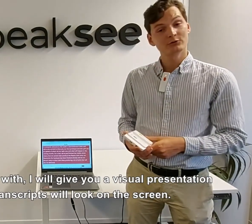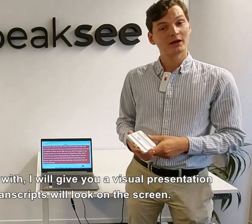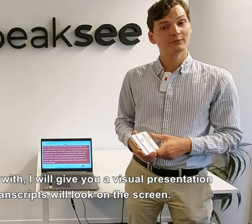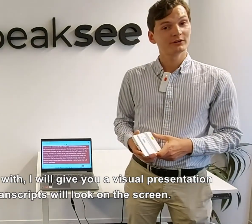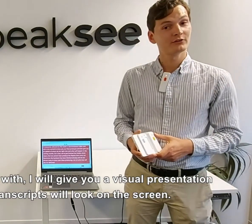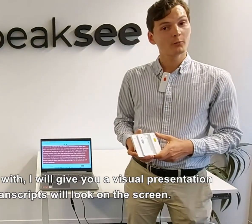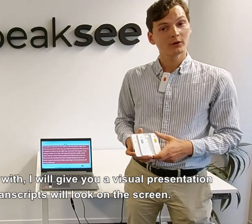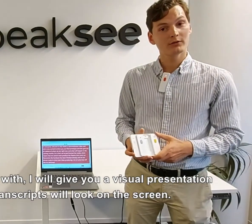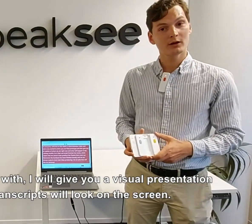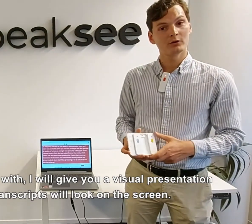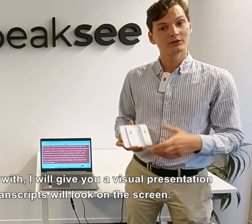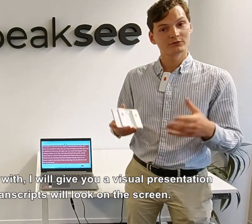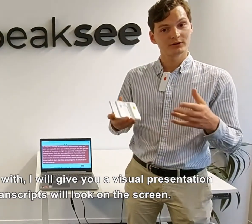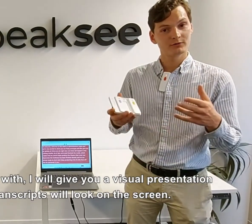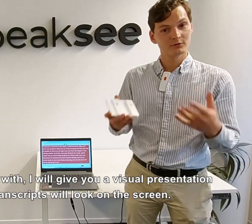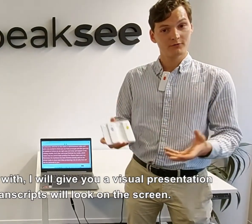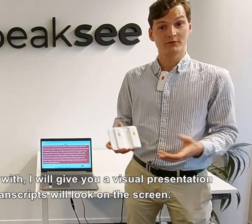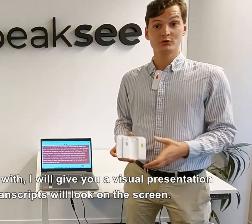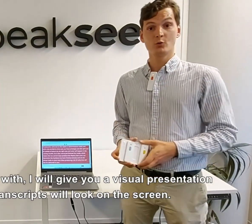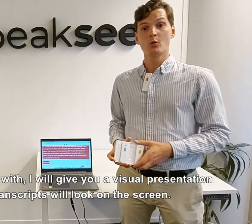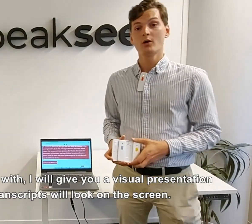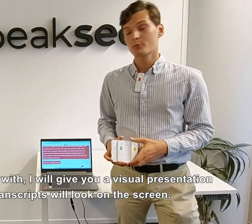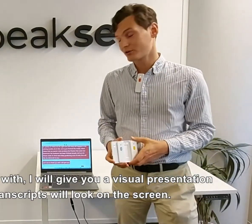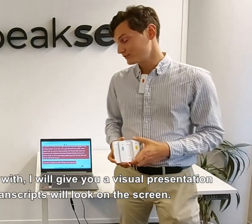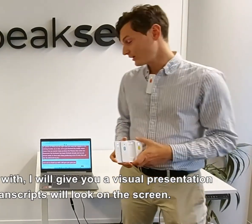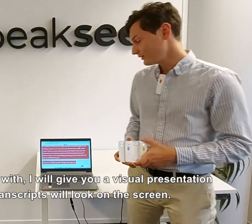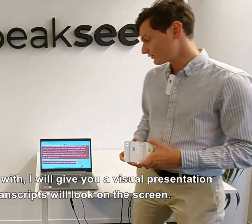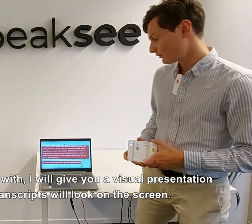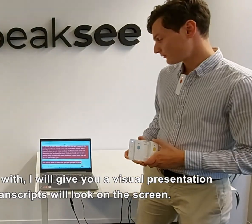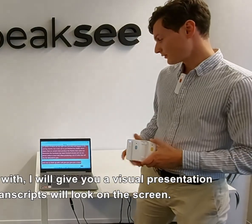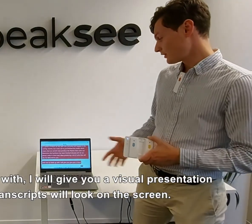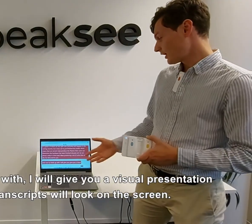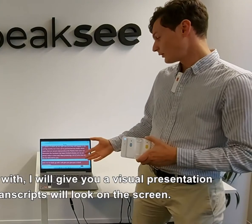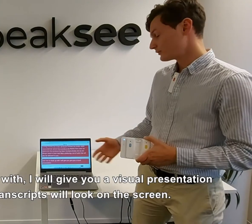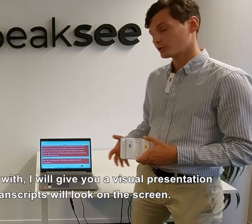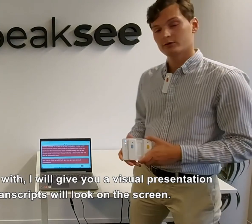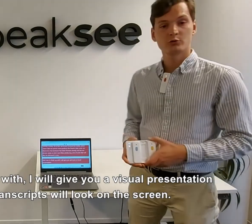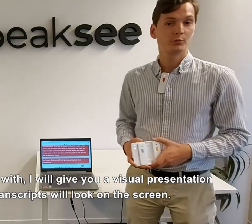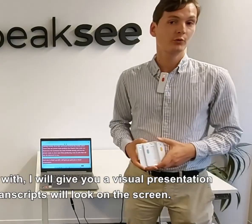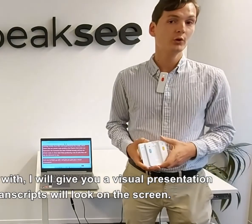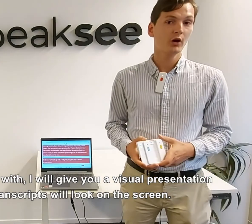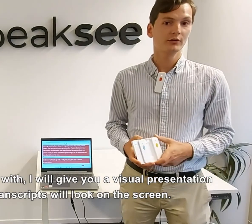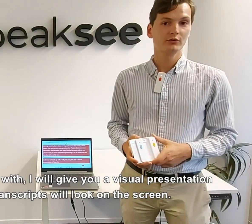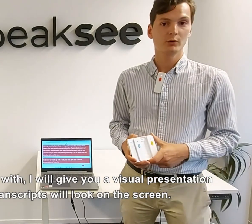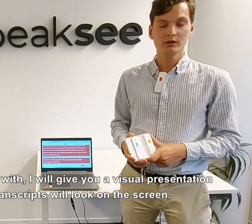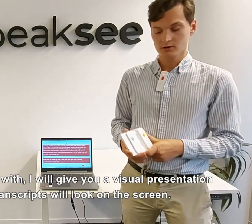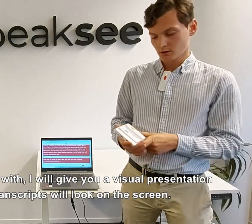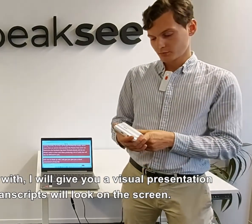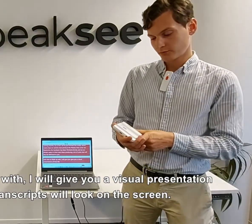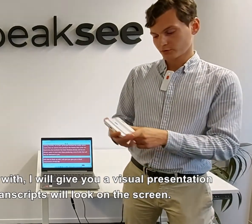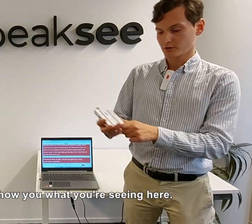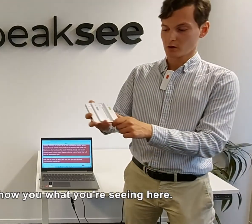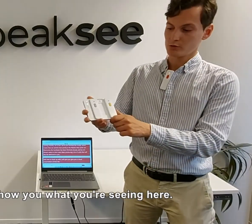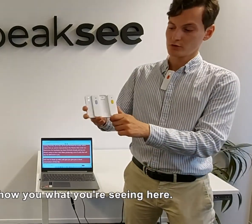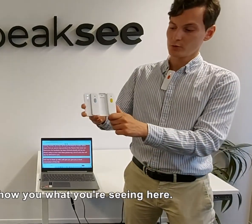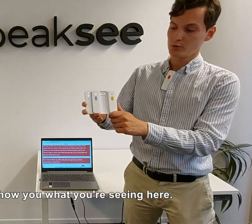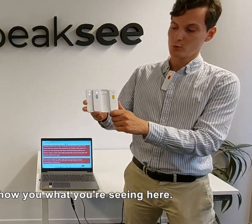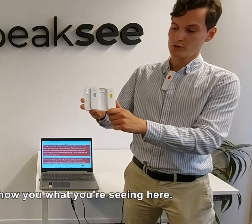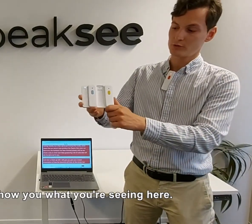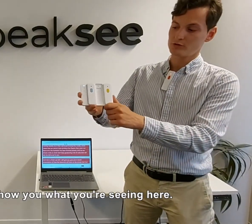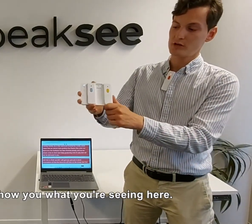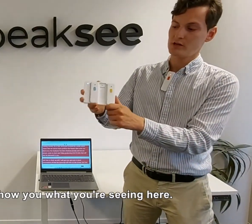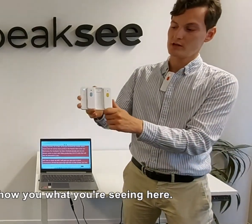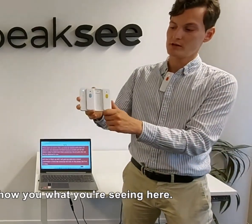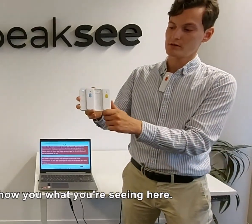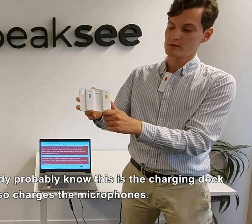And now to finish up with, I will give you a visual presentation of how the transcripts will look on the screen. But first I'll show you